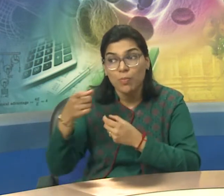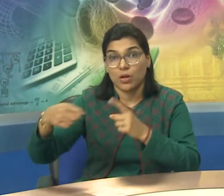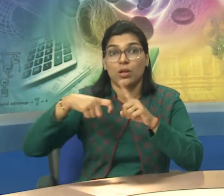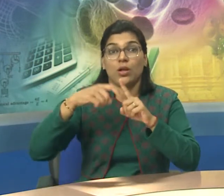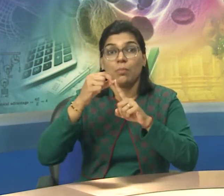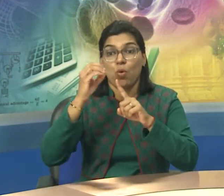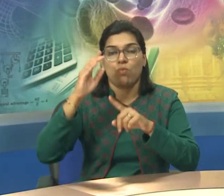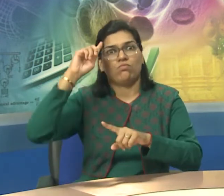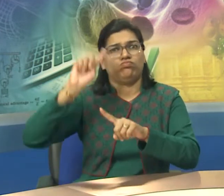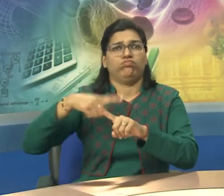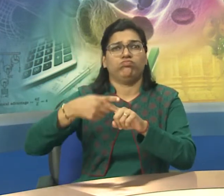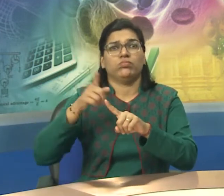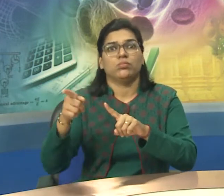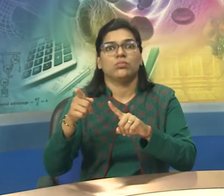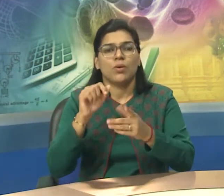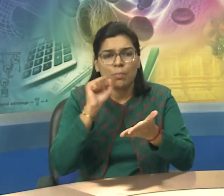the companies.